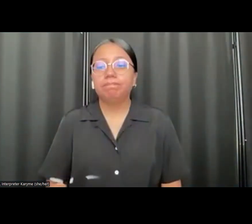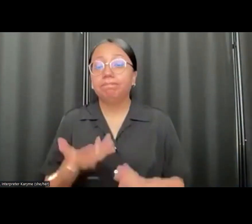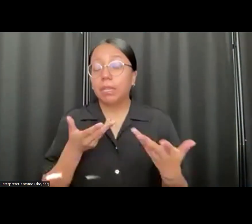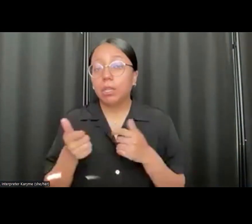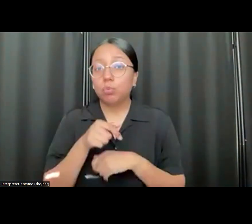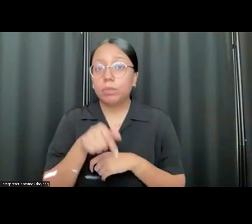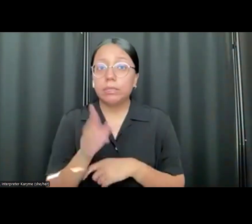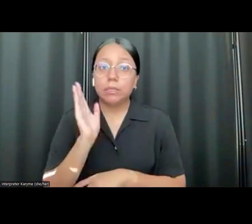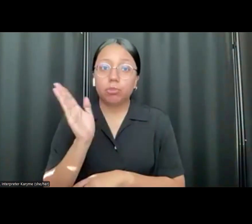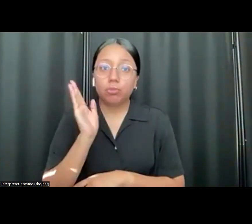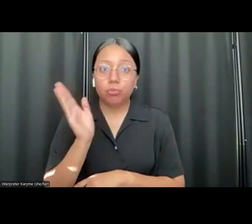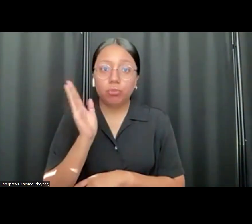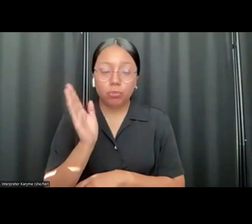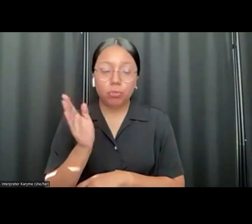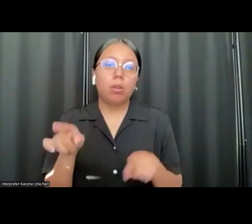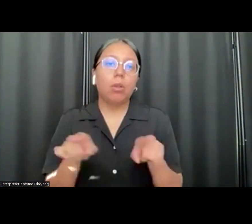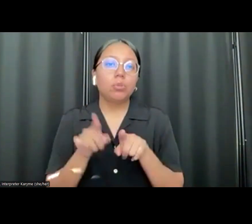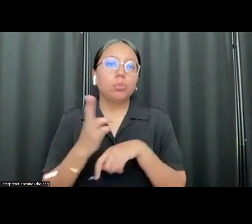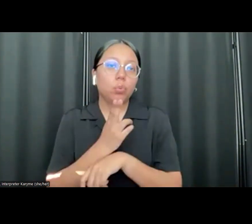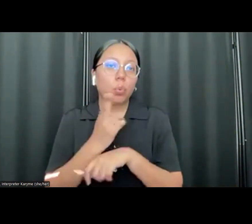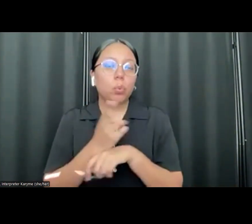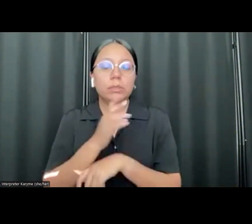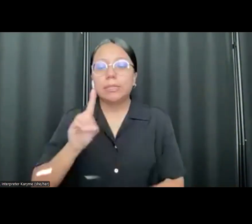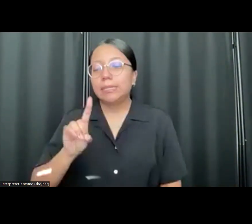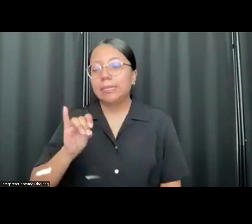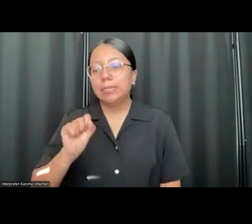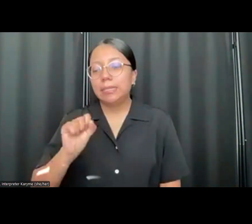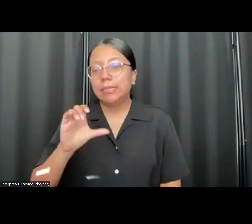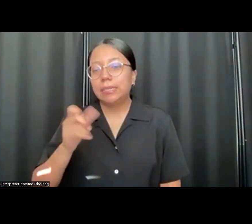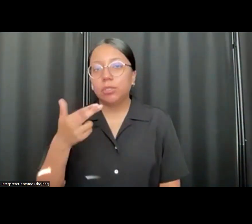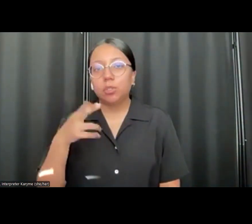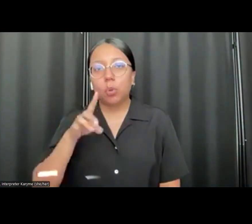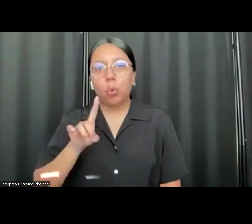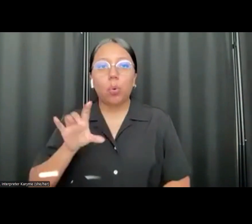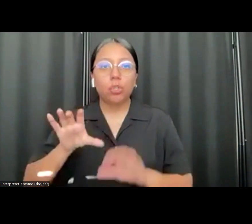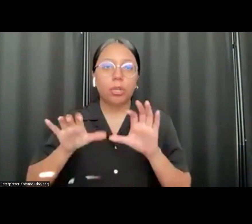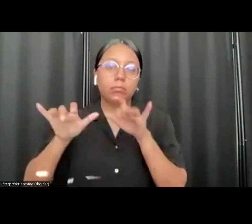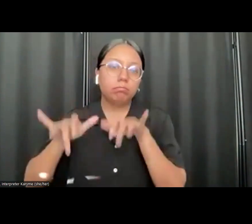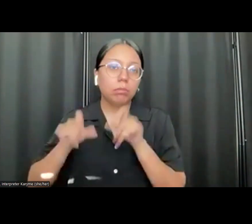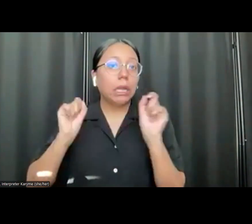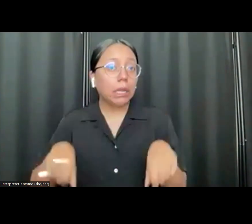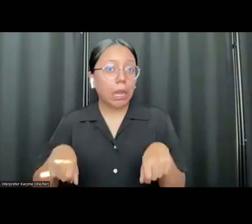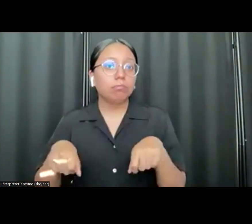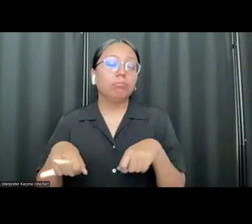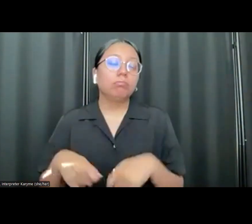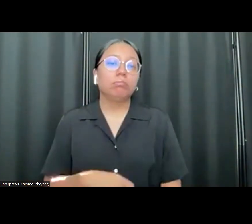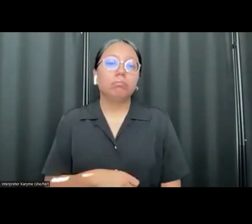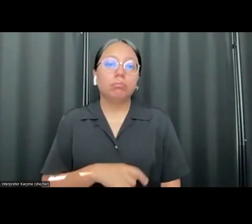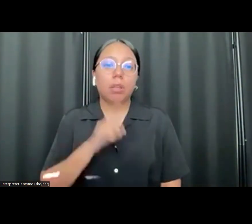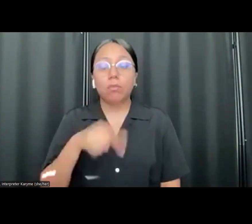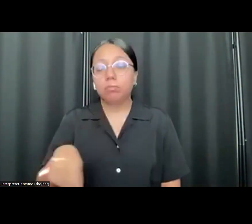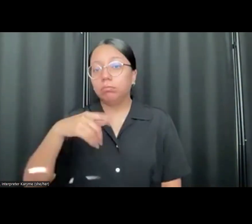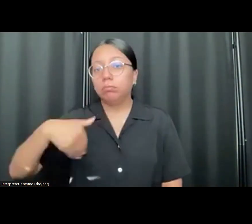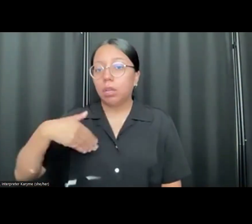other is by using our Discord channel. For those who have not signed up yet, we'll provide you with a link at the end of the session, and you can use this